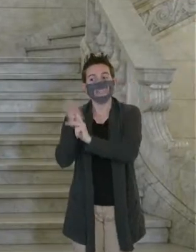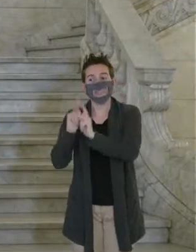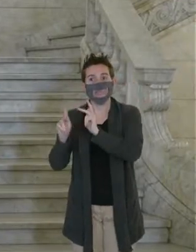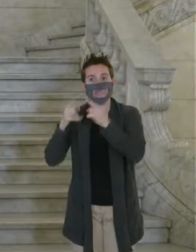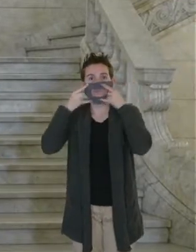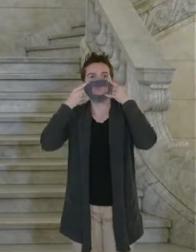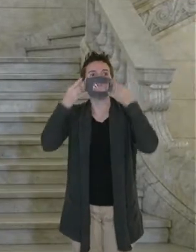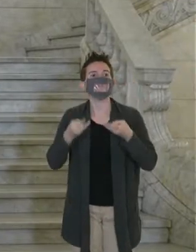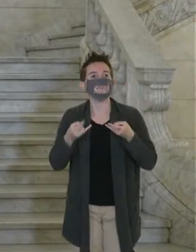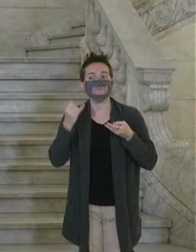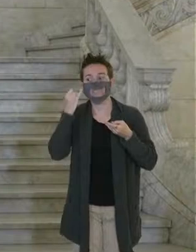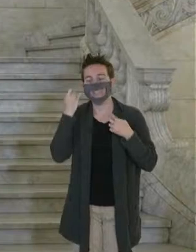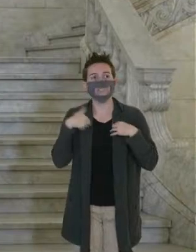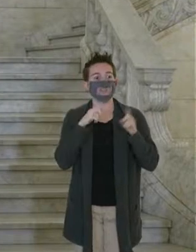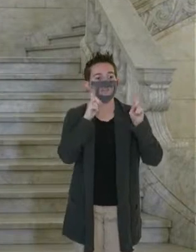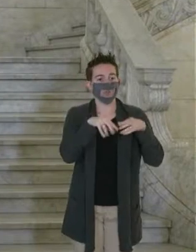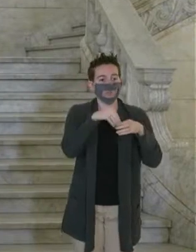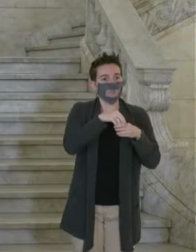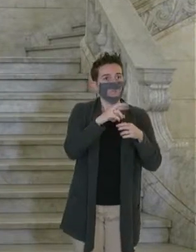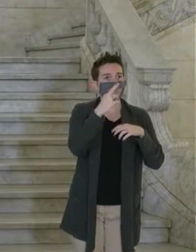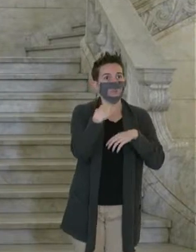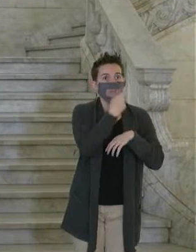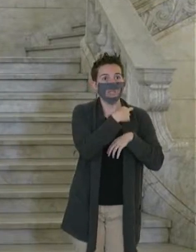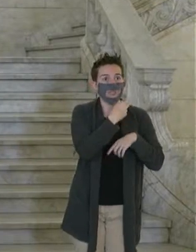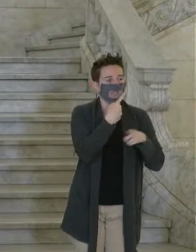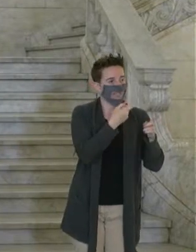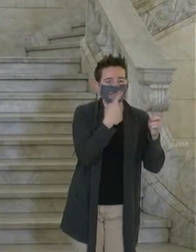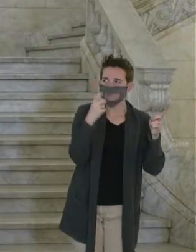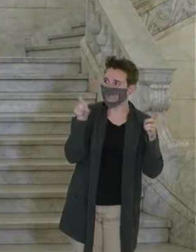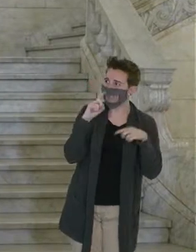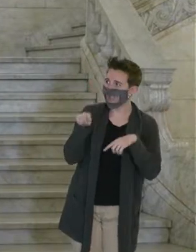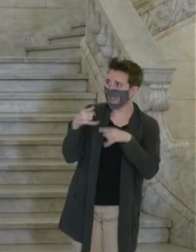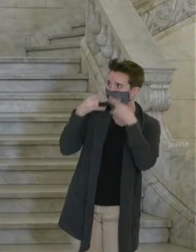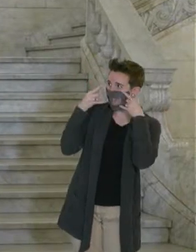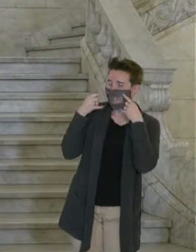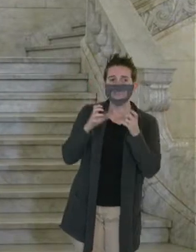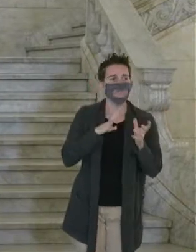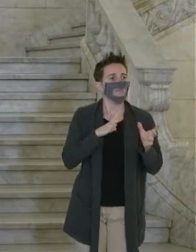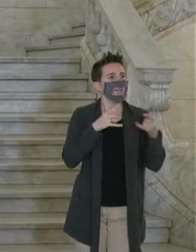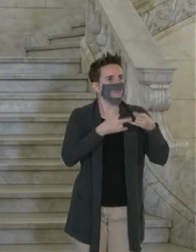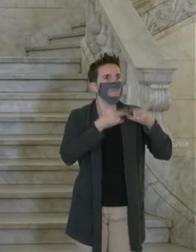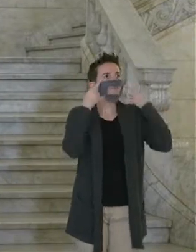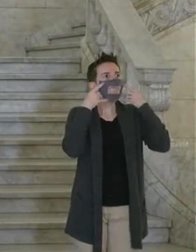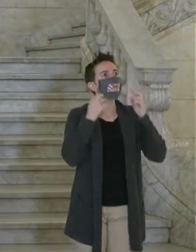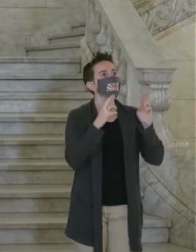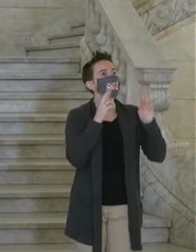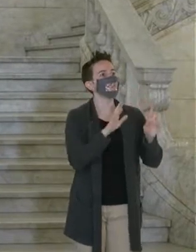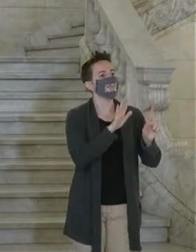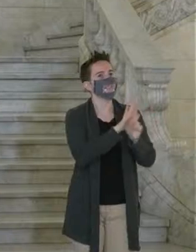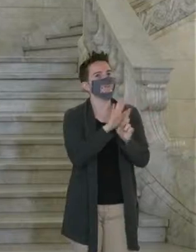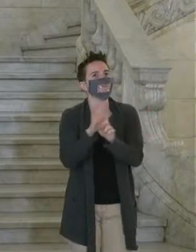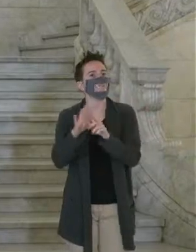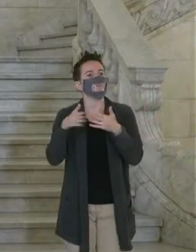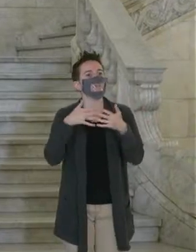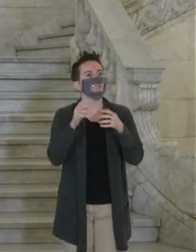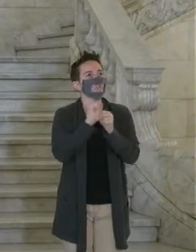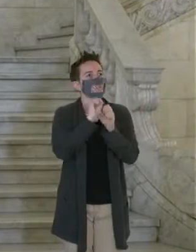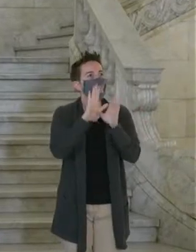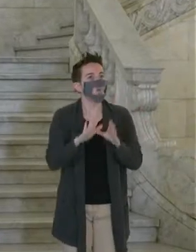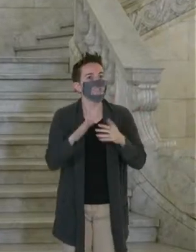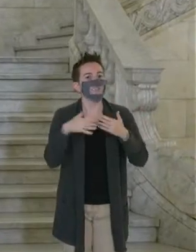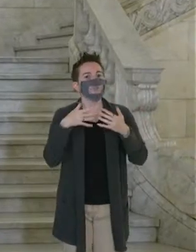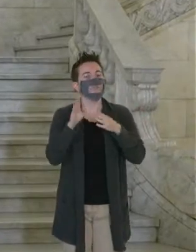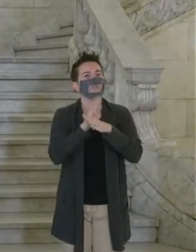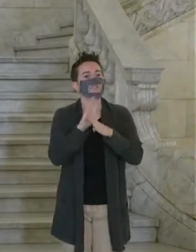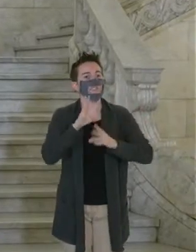I go into a restaurant or a business and they ask me to wear a mask, I'll wear a mask. I will respect the guidance of any employer or any business